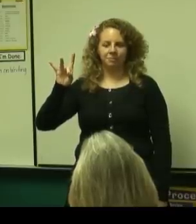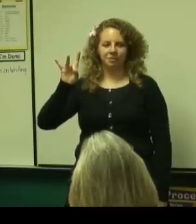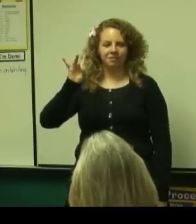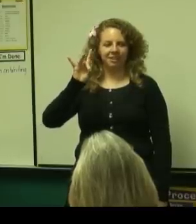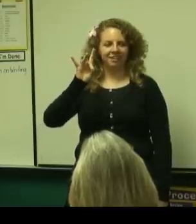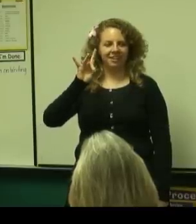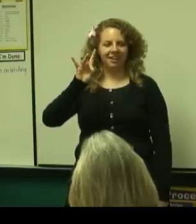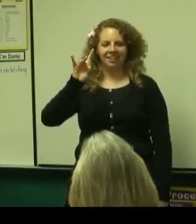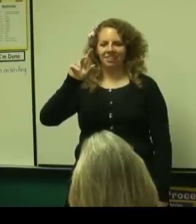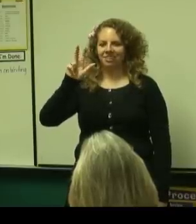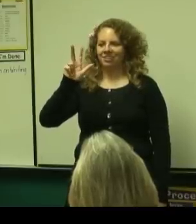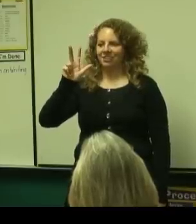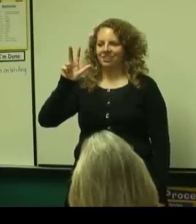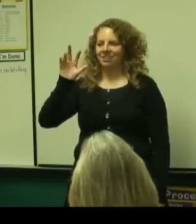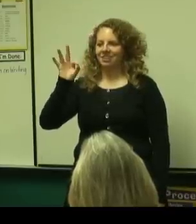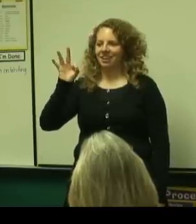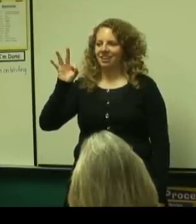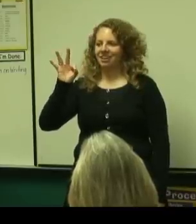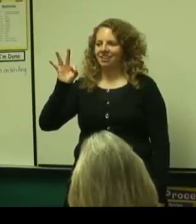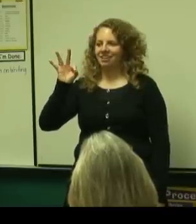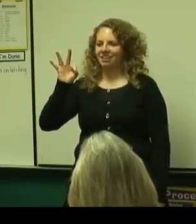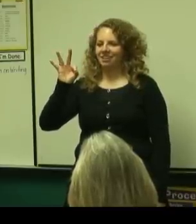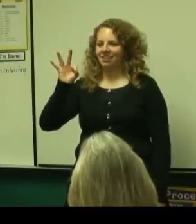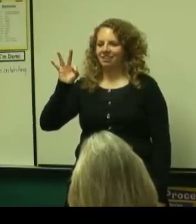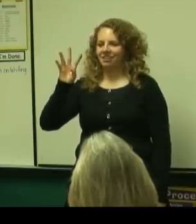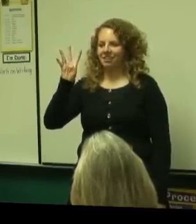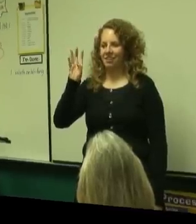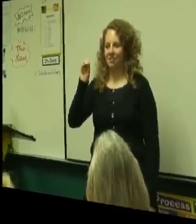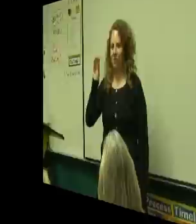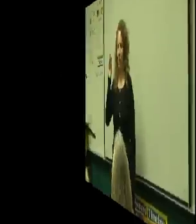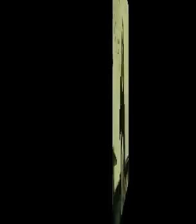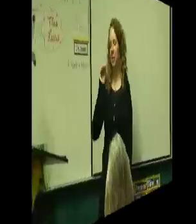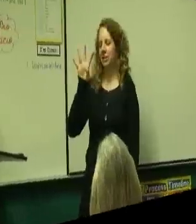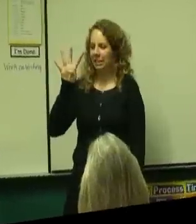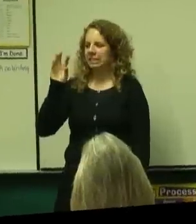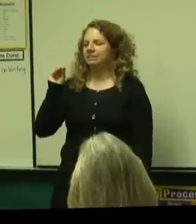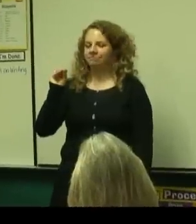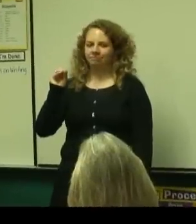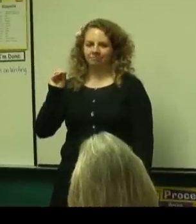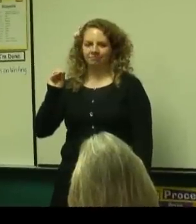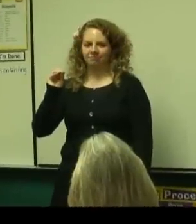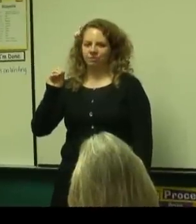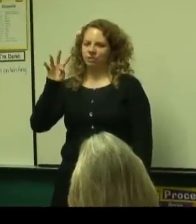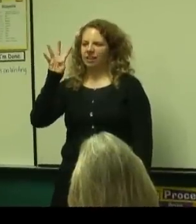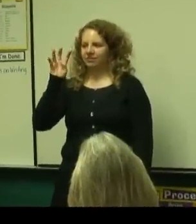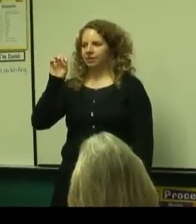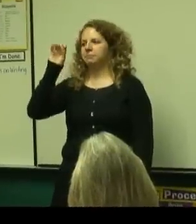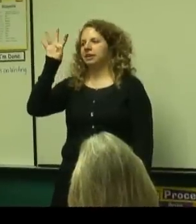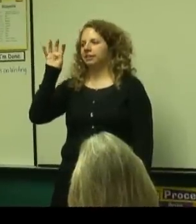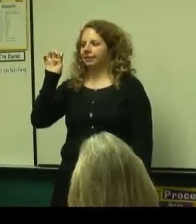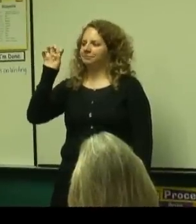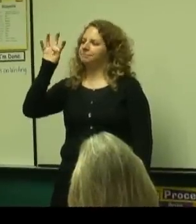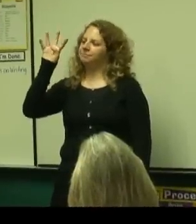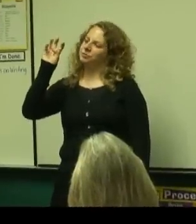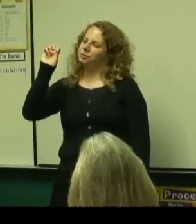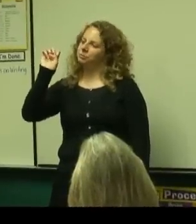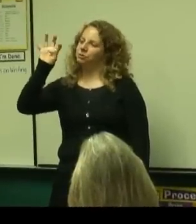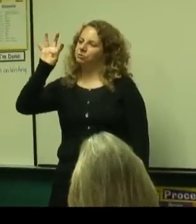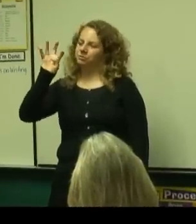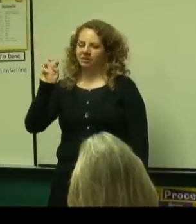middle finger, yeah, 39, 40. So you don't have to like make it like a smooth, because